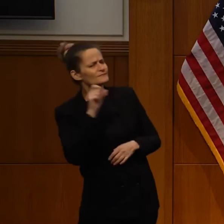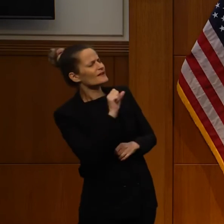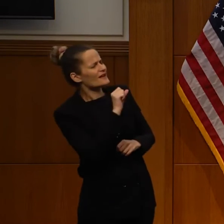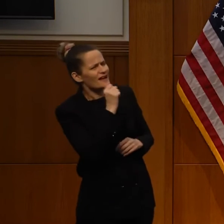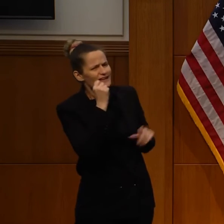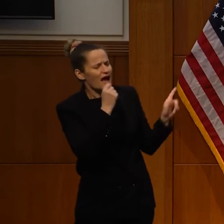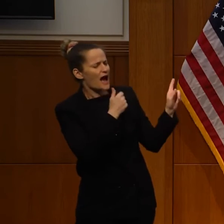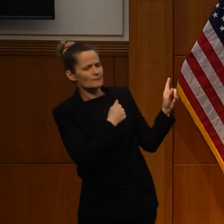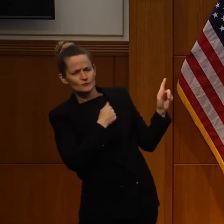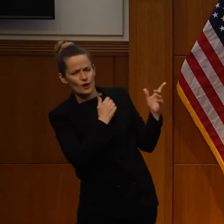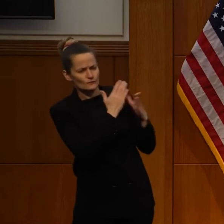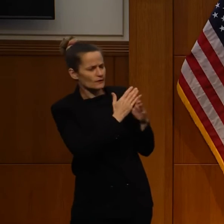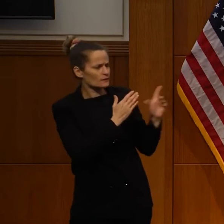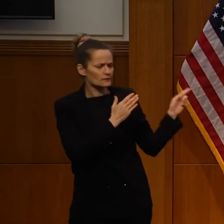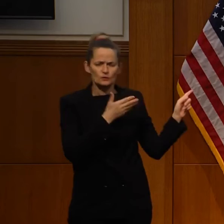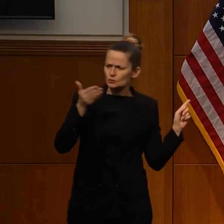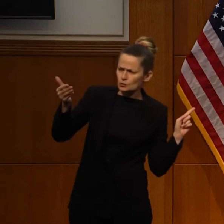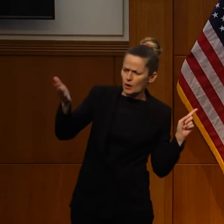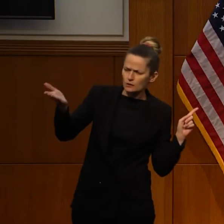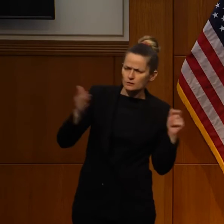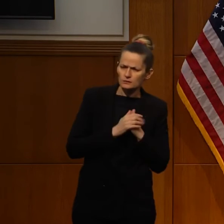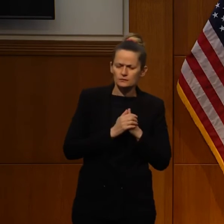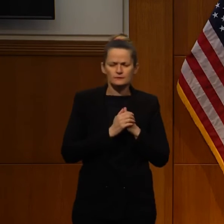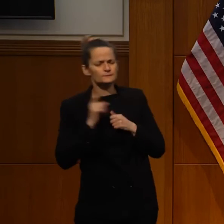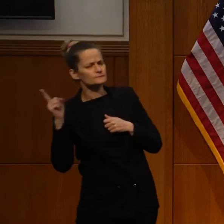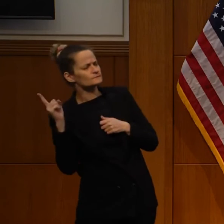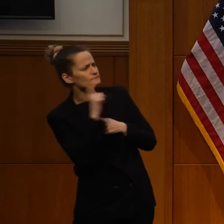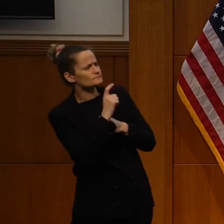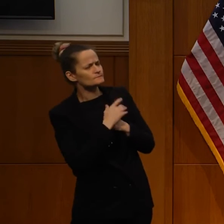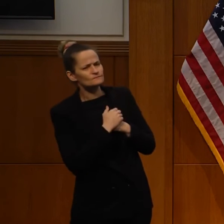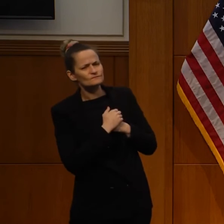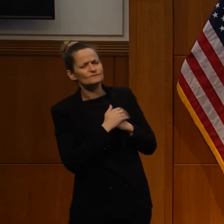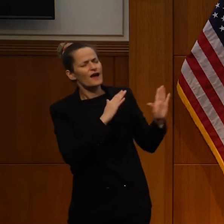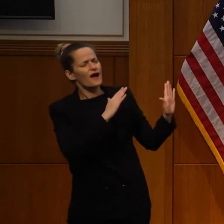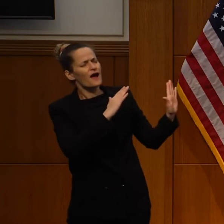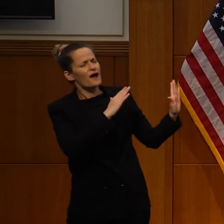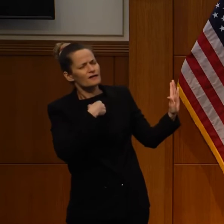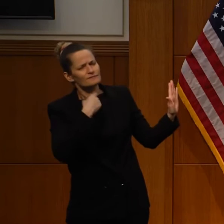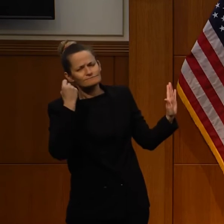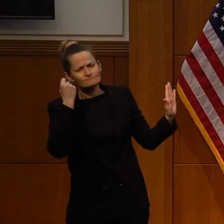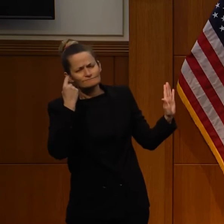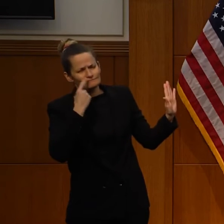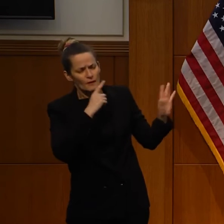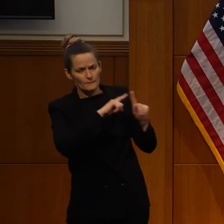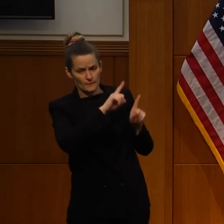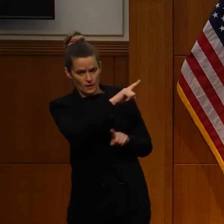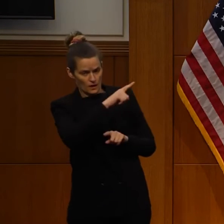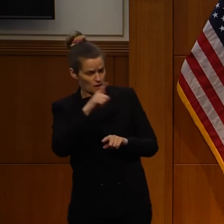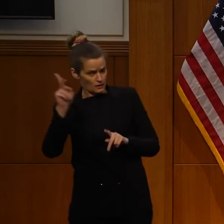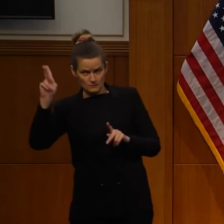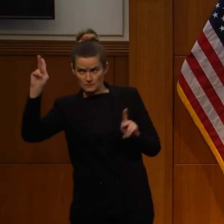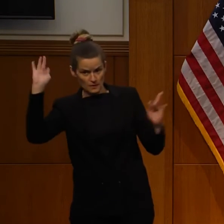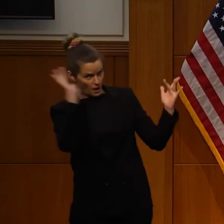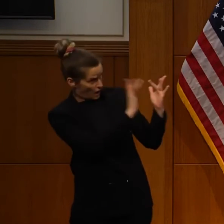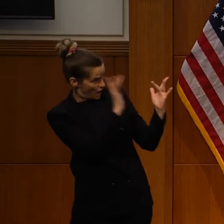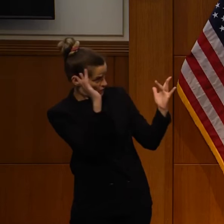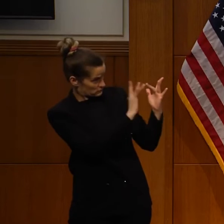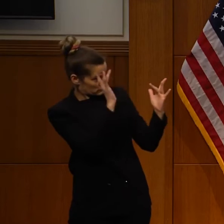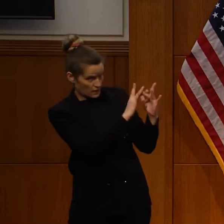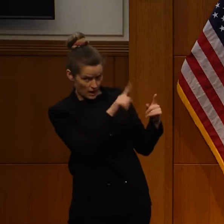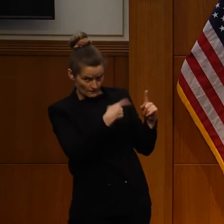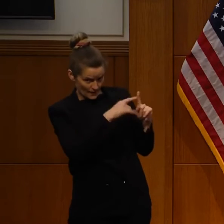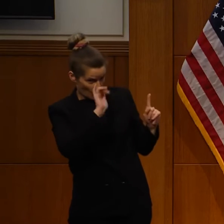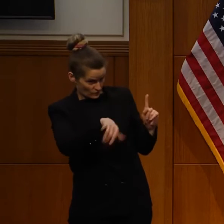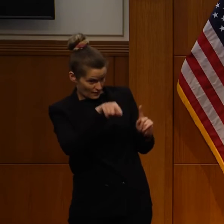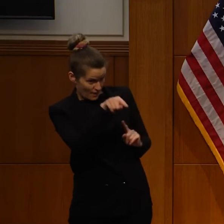ahead. I was just saying, have you received a large number of calls, and do you know what the cause behind this might be? So